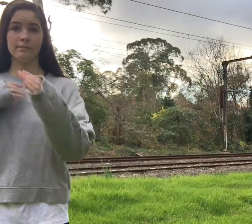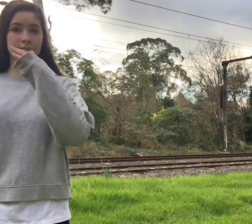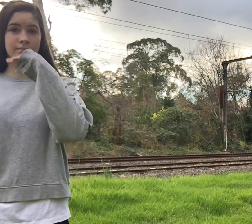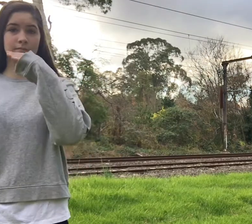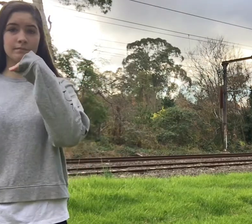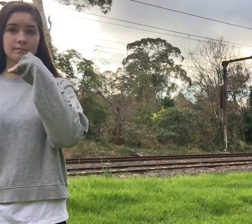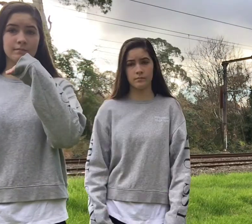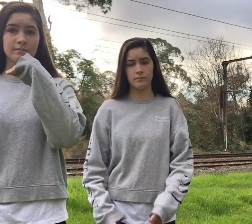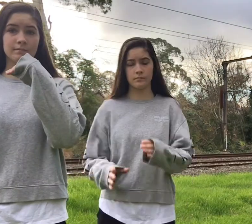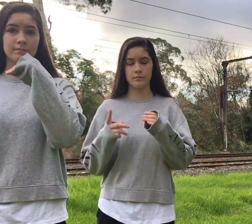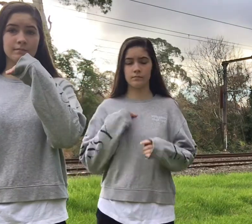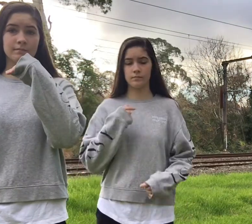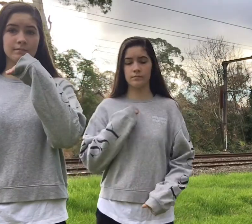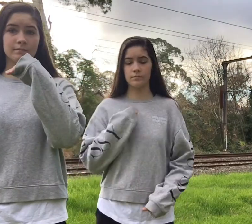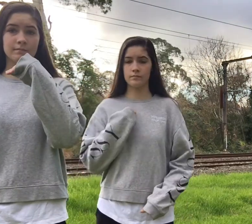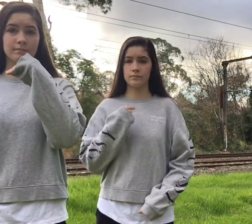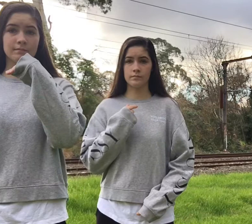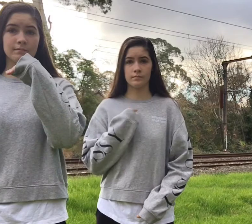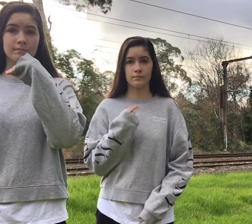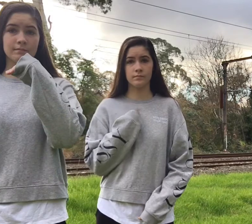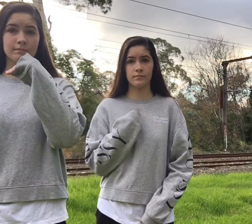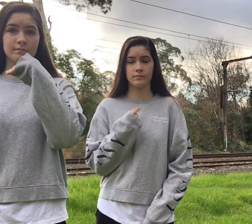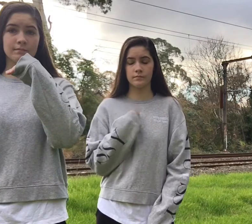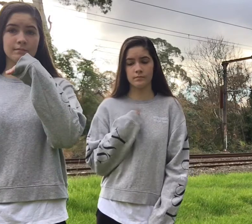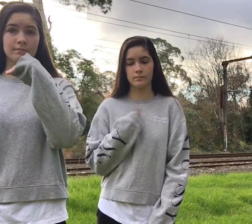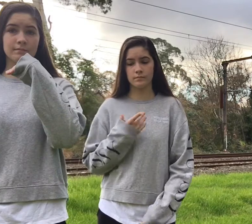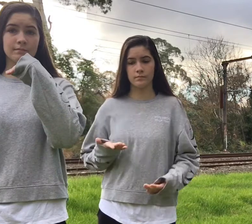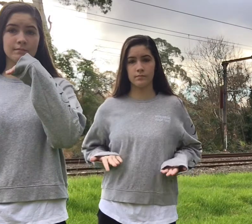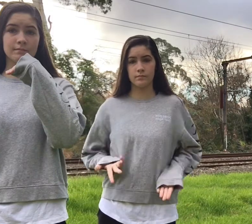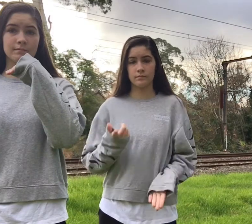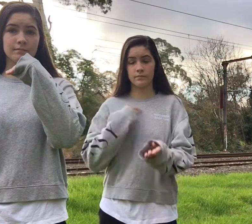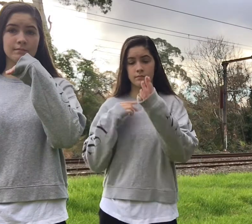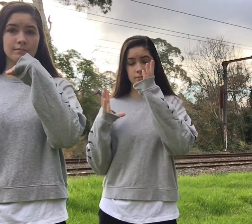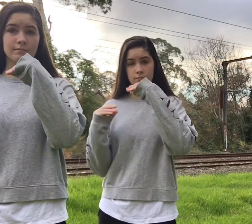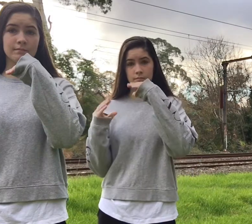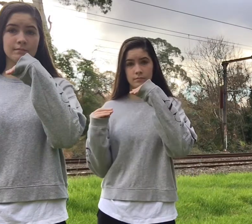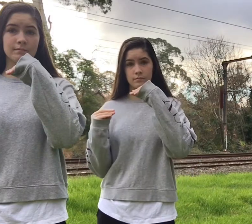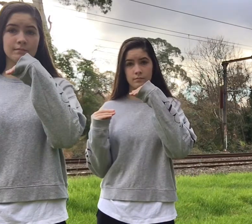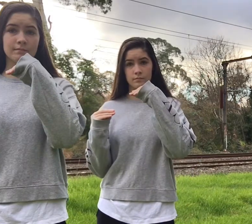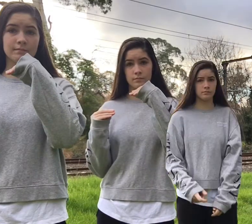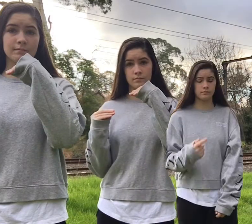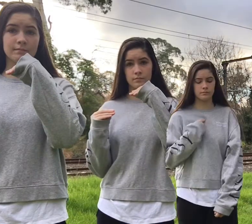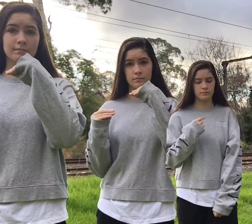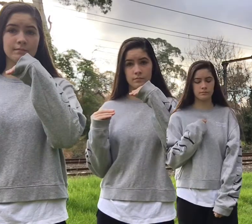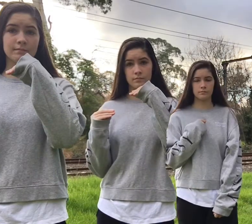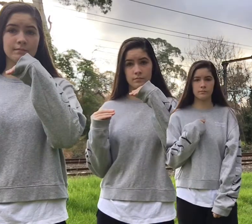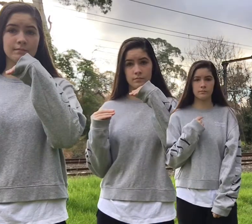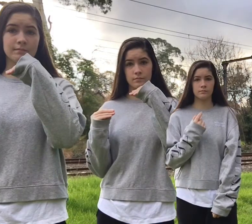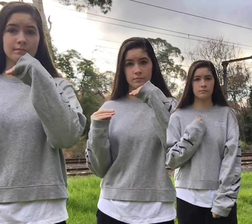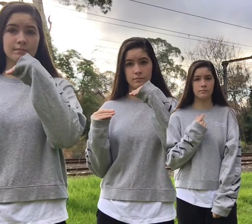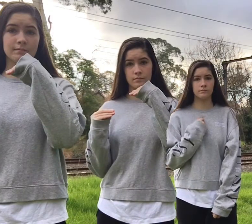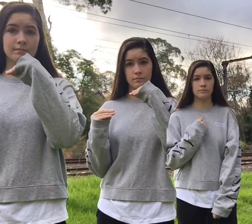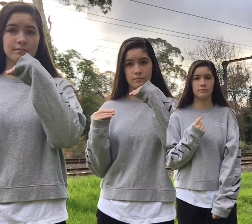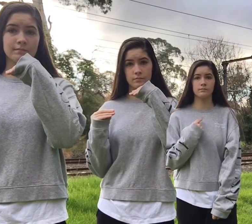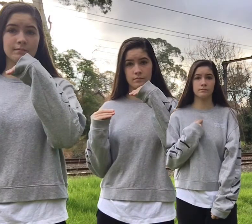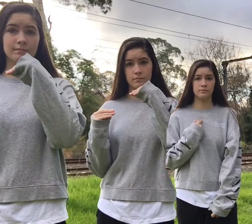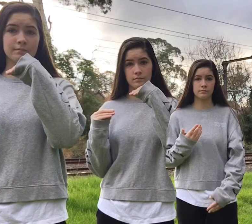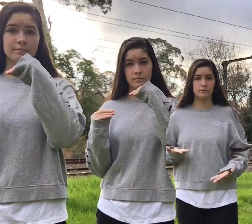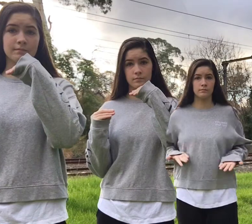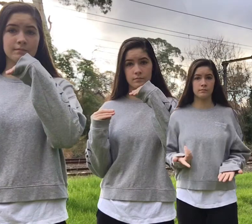me love. My, my, my, my, oh, give me love. My, my, my, my, oh,